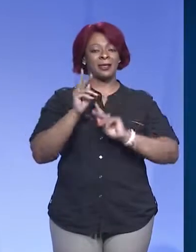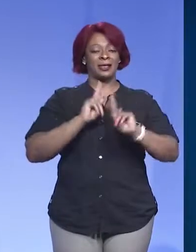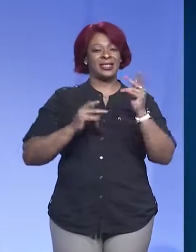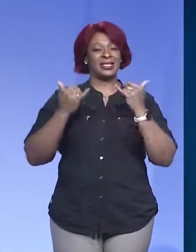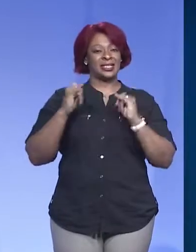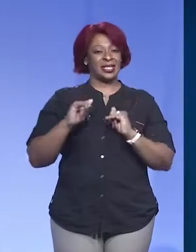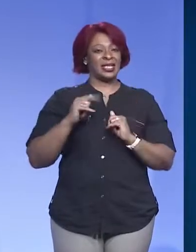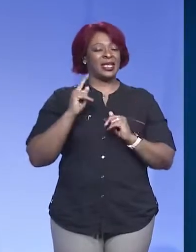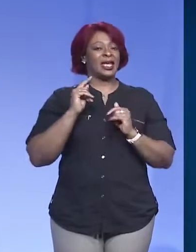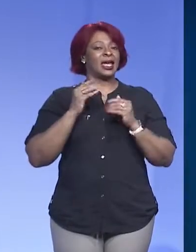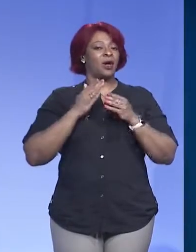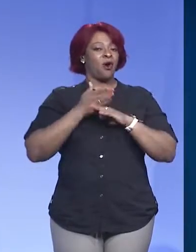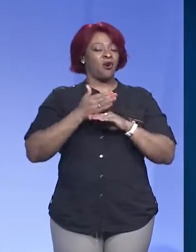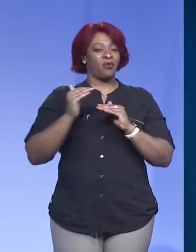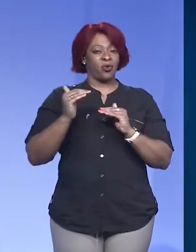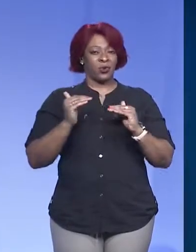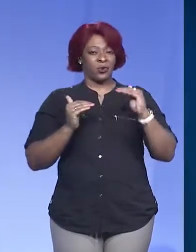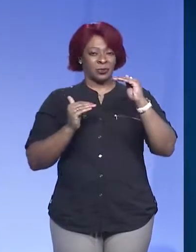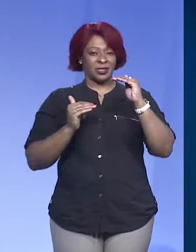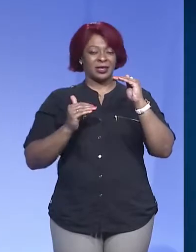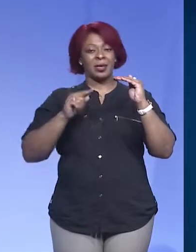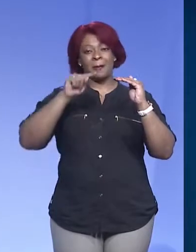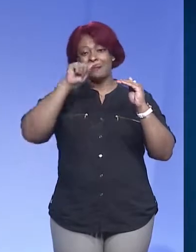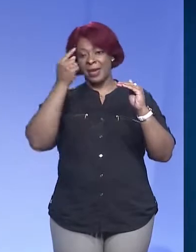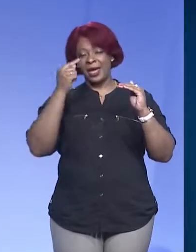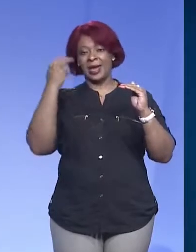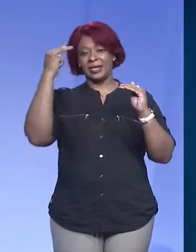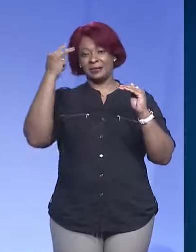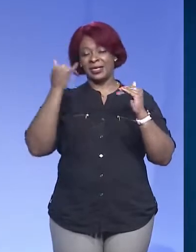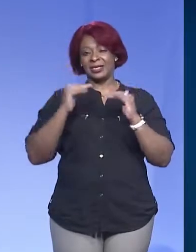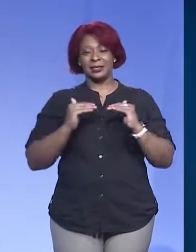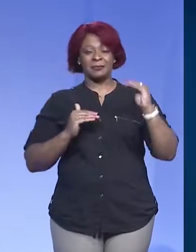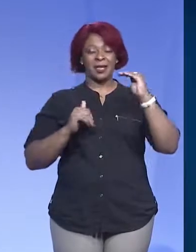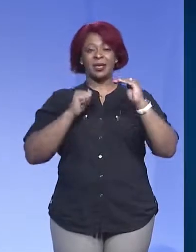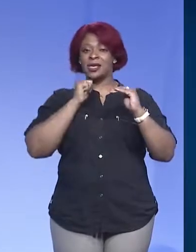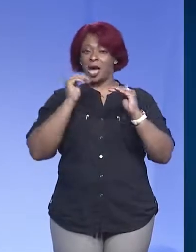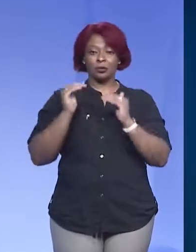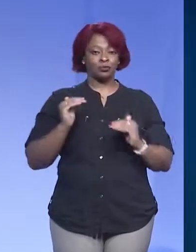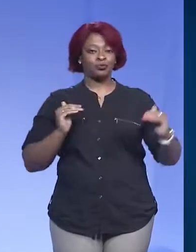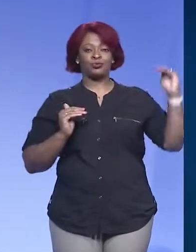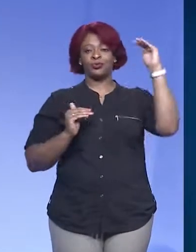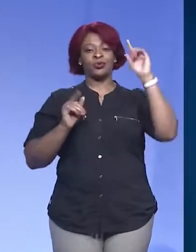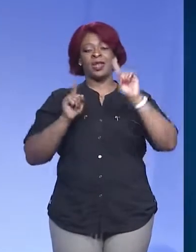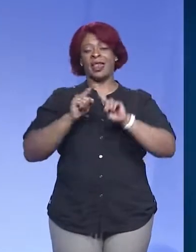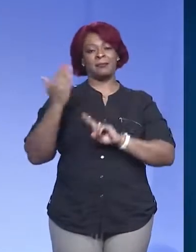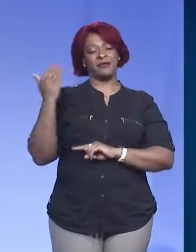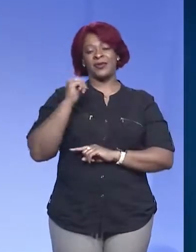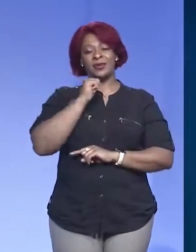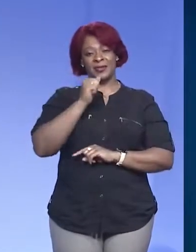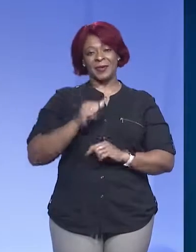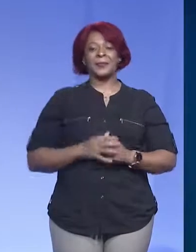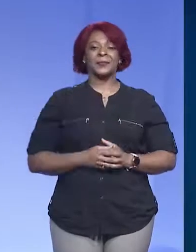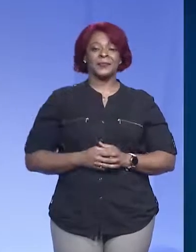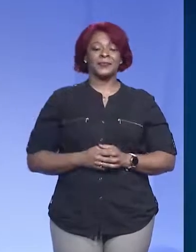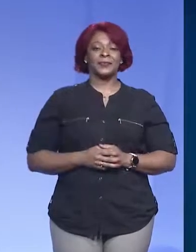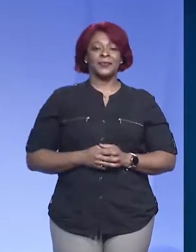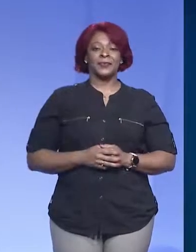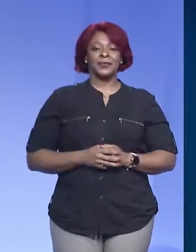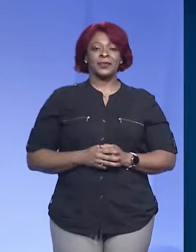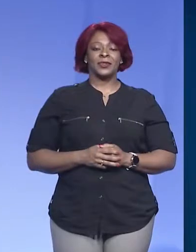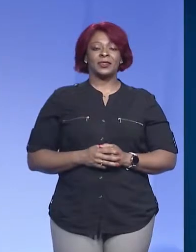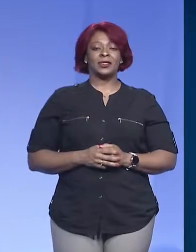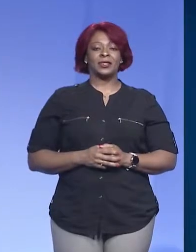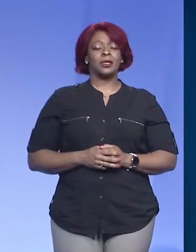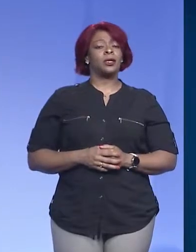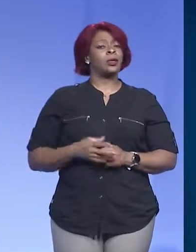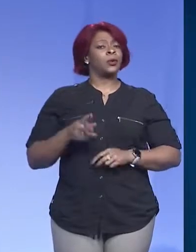slightly overrepresented for Black and Hispanic residents, but not to the degree it used to be. Next slide, please. When